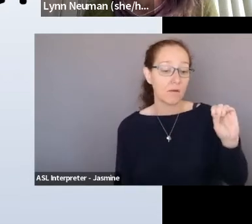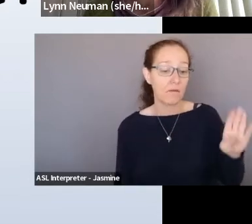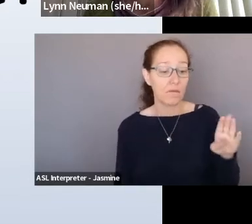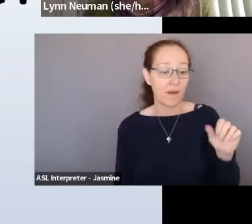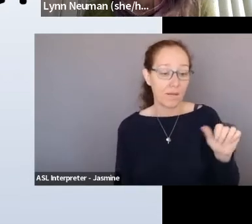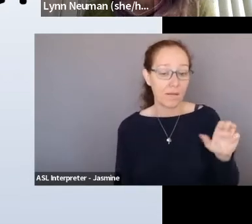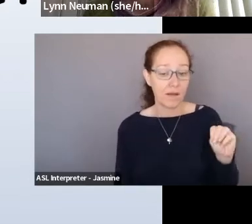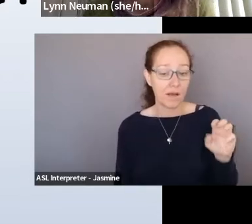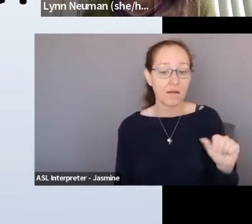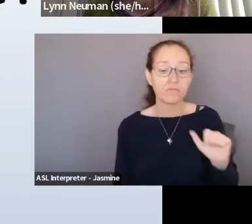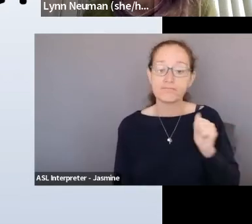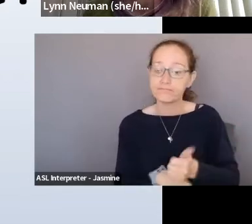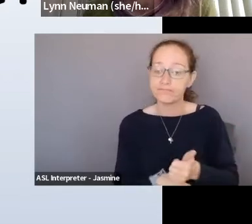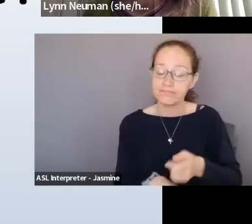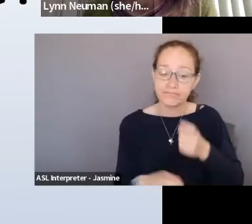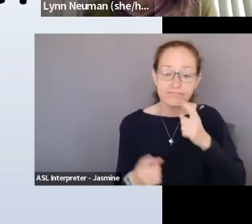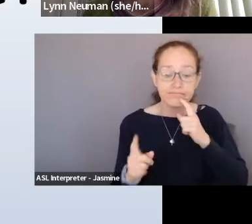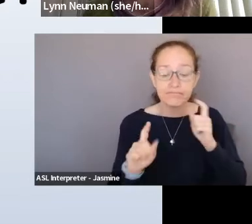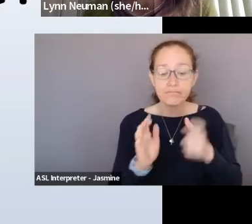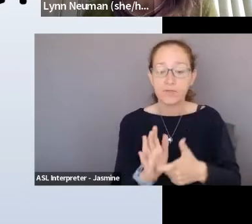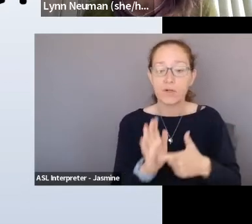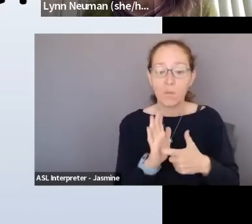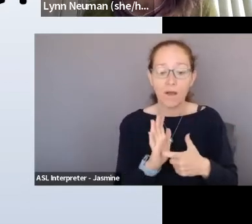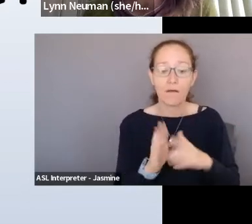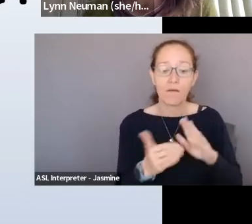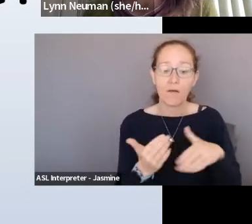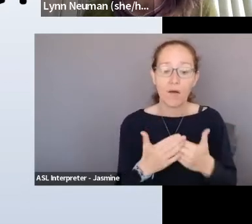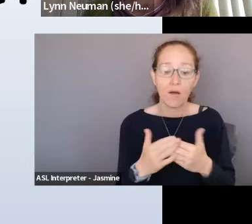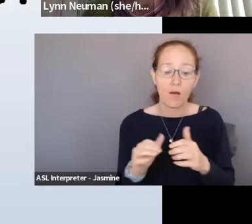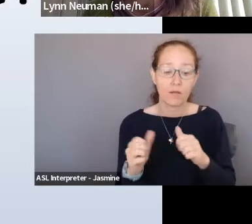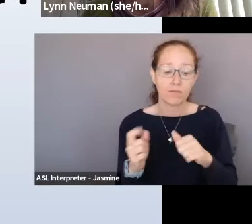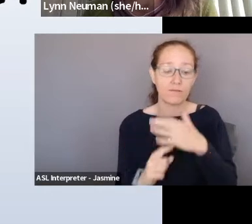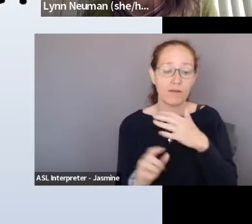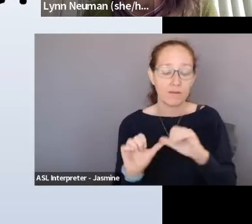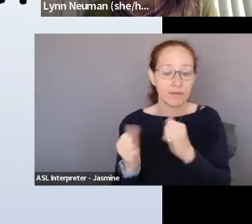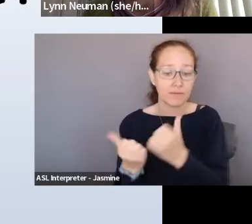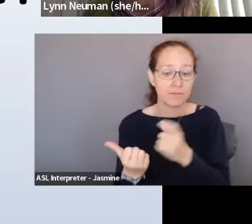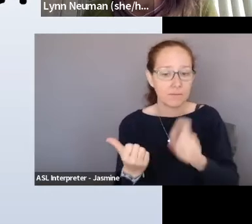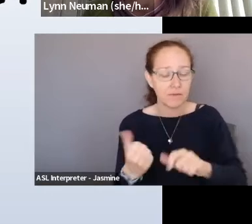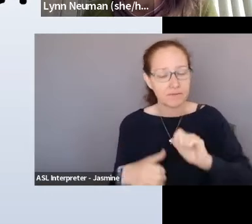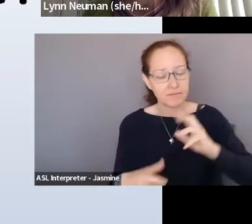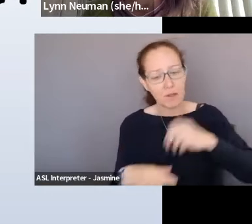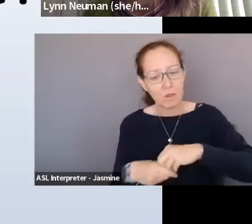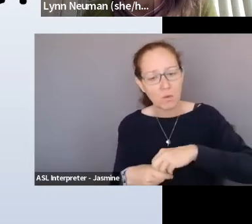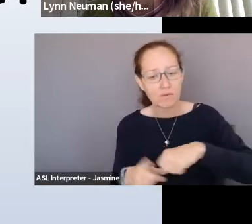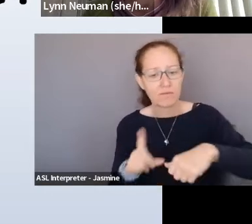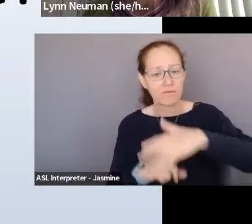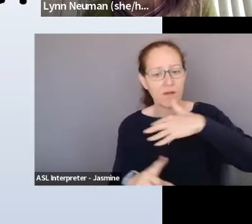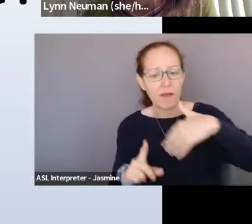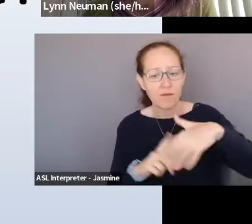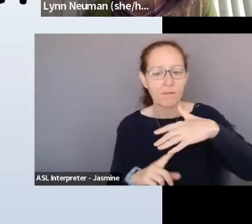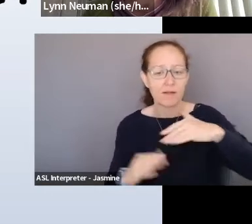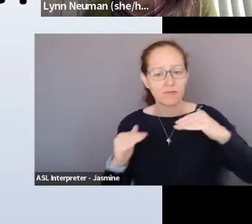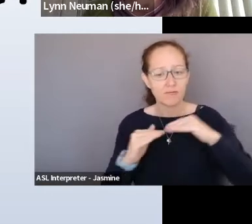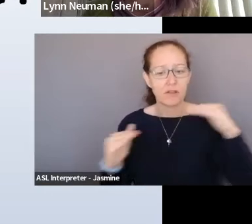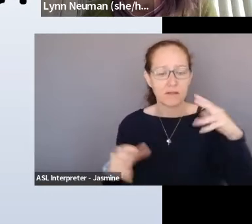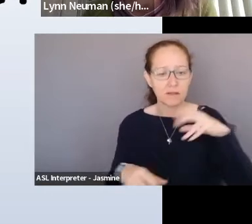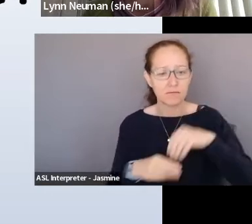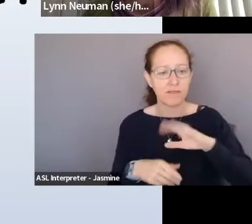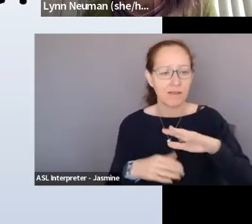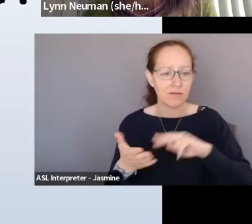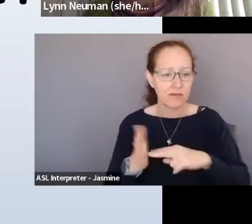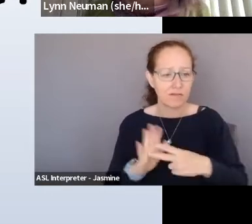and thus these agencies devised their own definitions. And we're going to look at two departmental